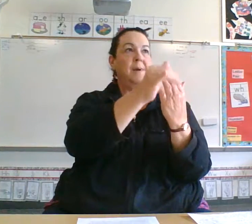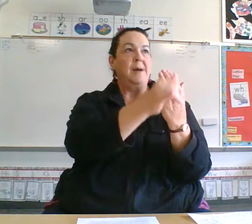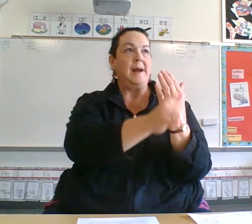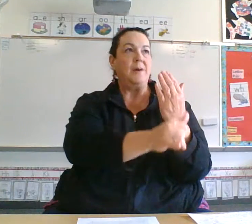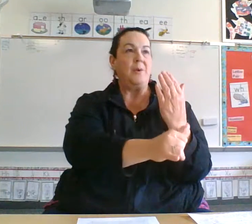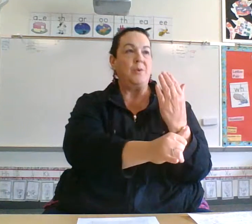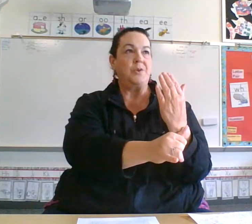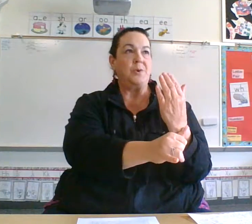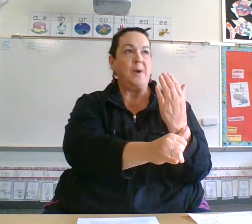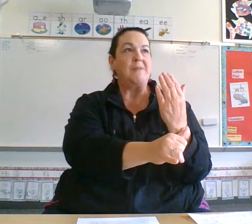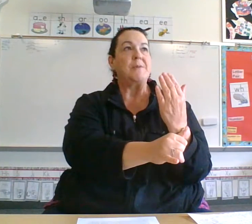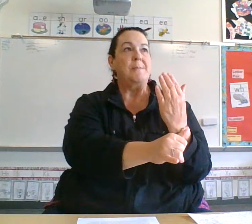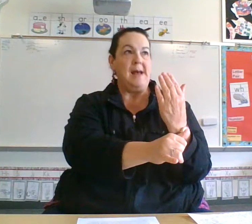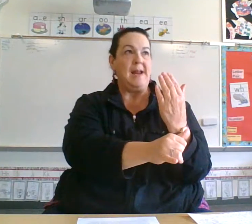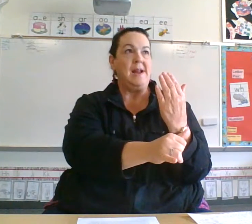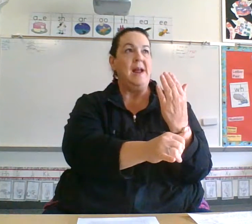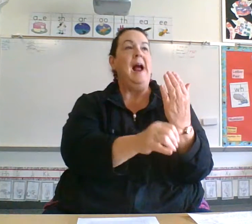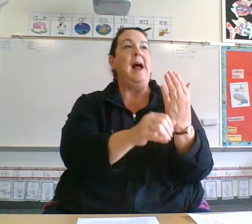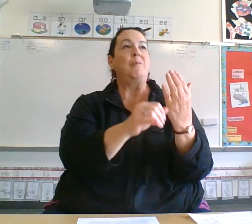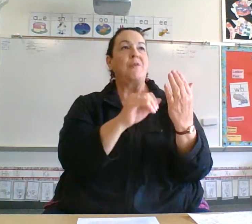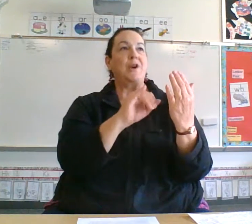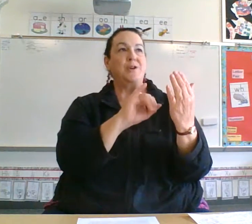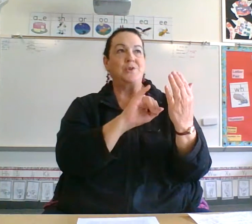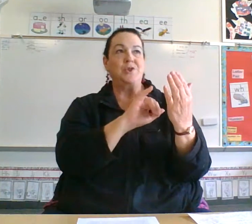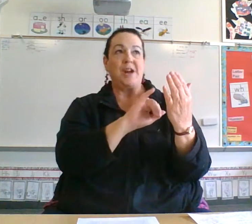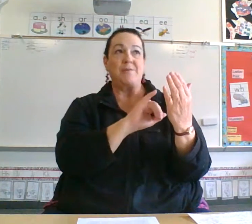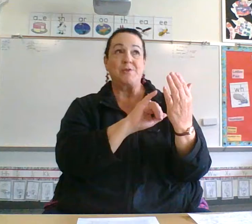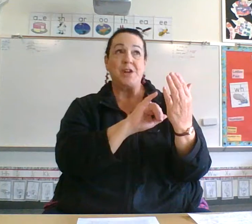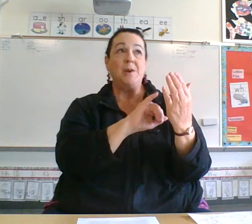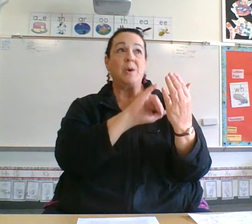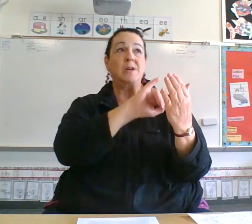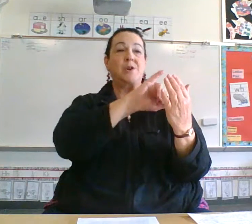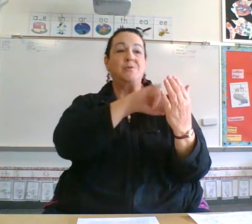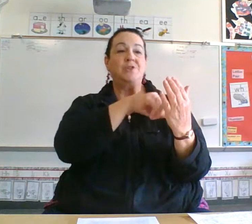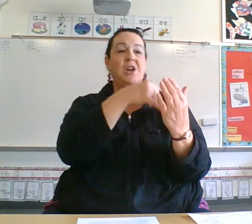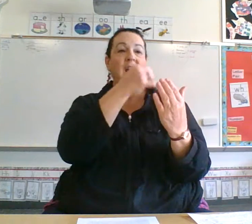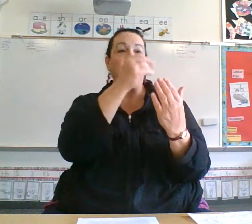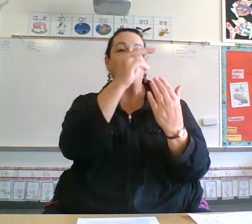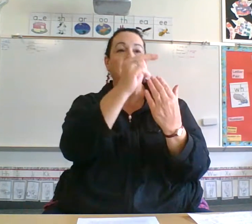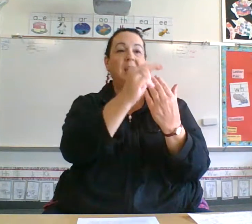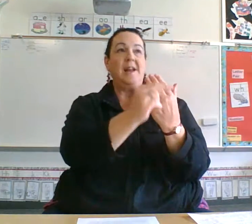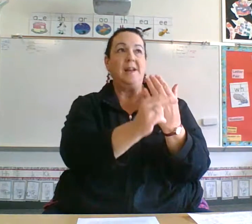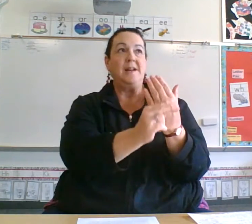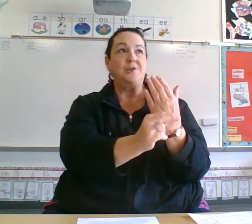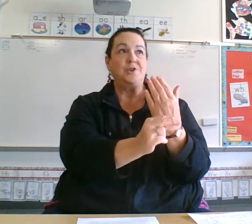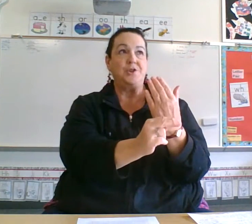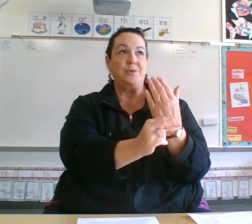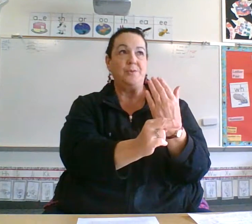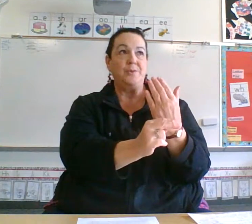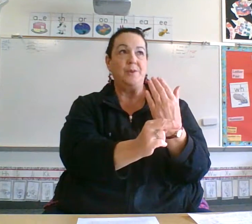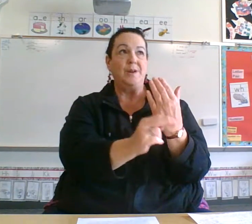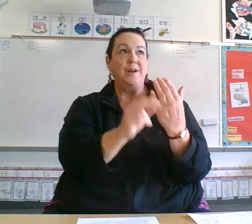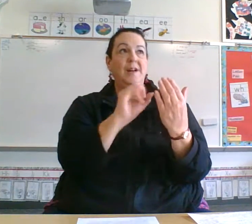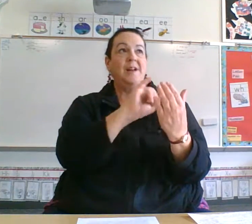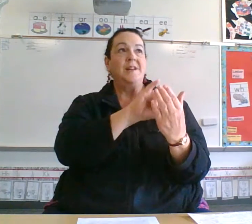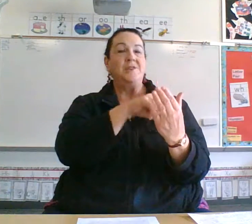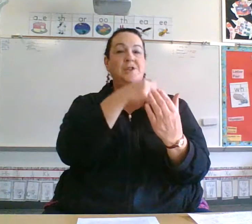and go to a Y for May. And we've already used J for January, so J to N is June, J